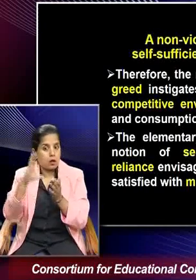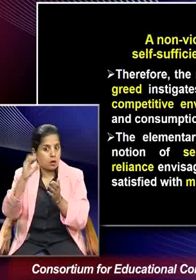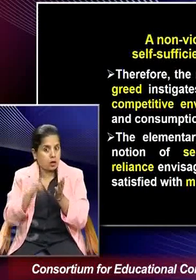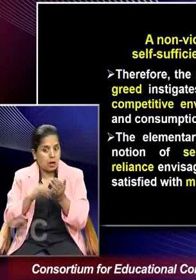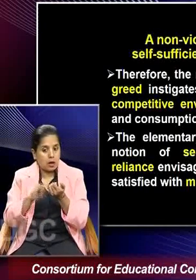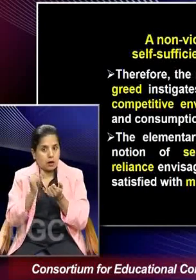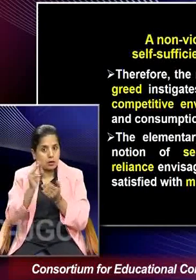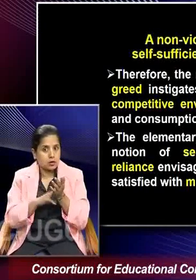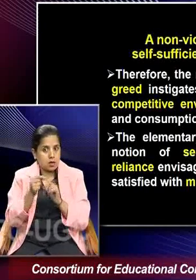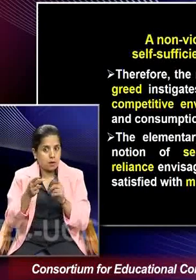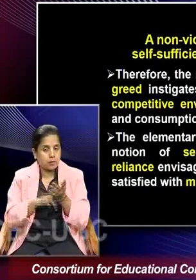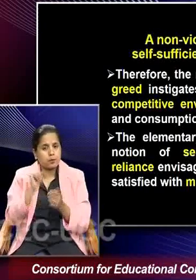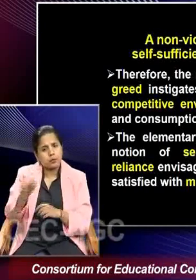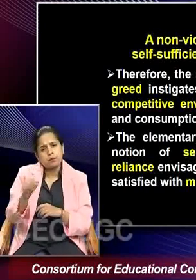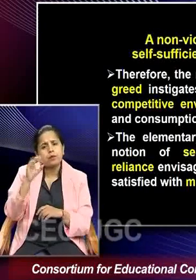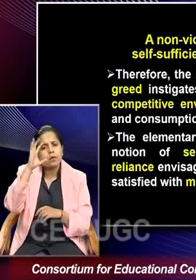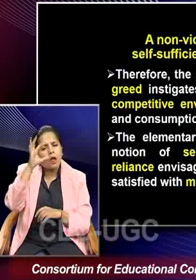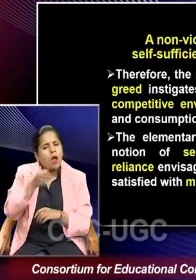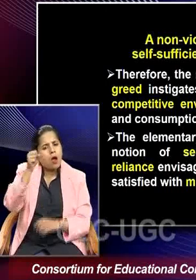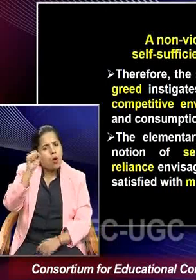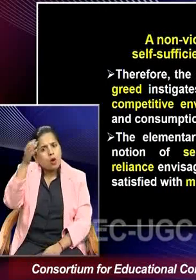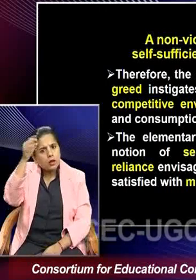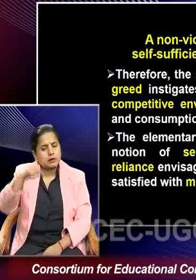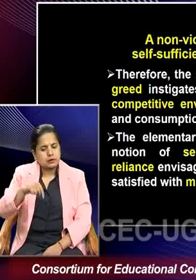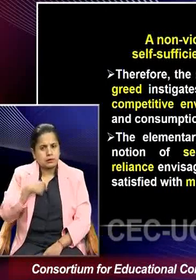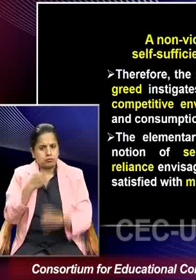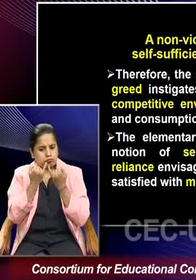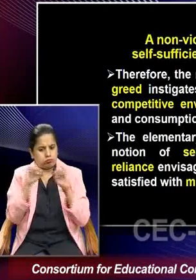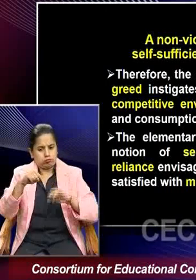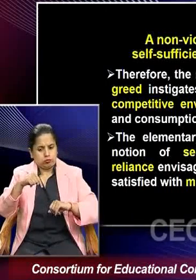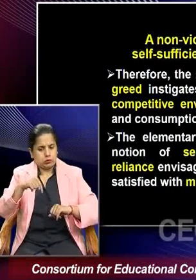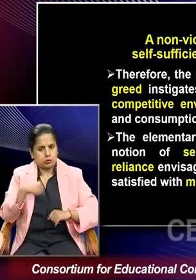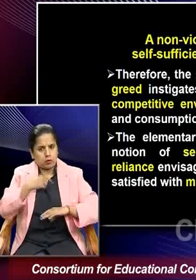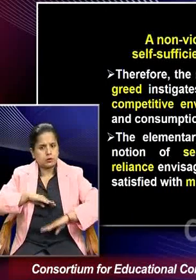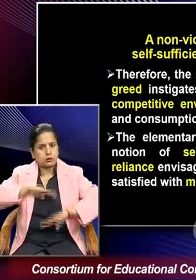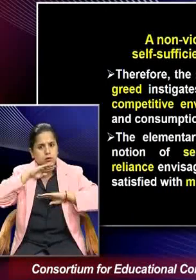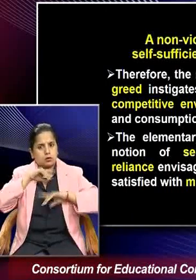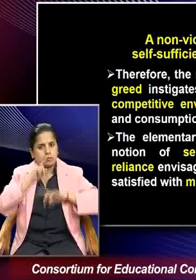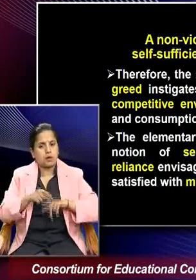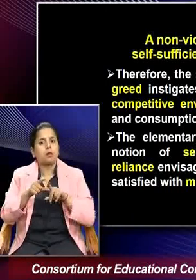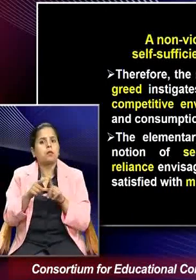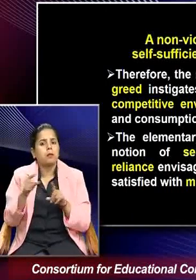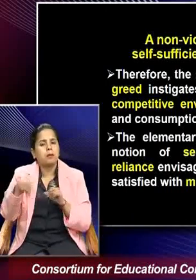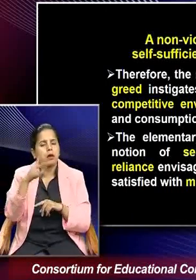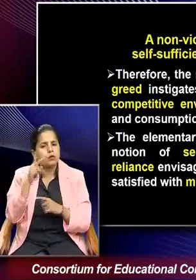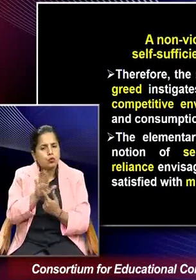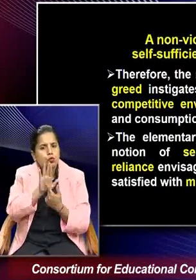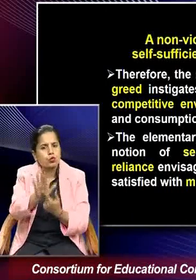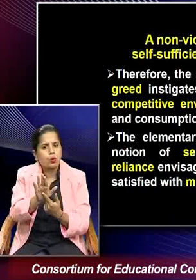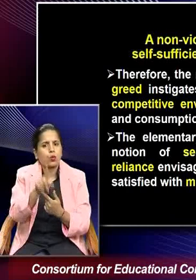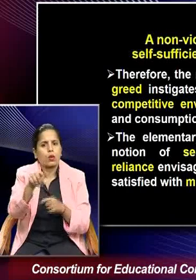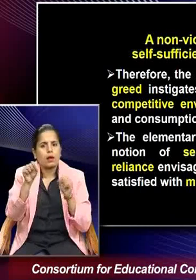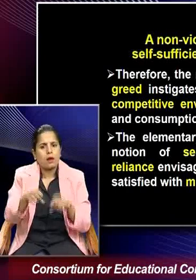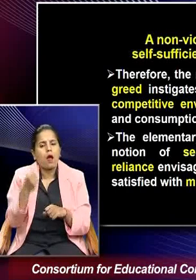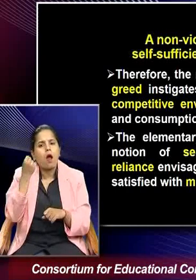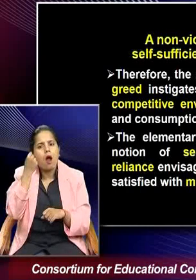aspect of Gandhian thoughts, which is self-sufficiency and self-reliance, is the benchmark, or you can say the